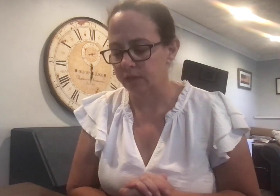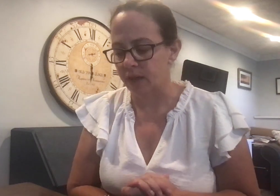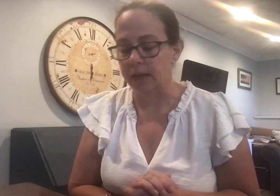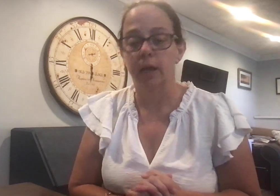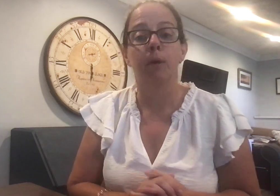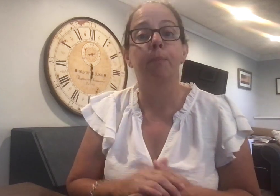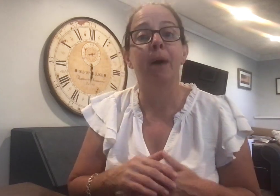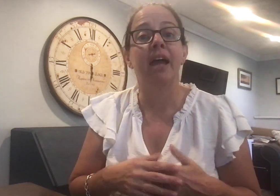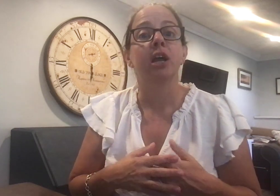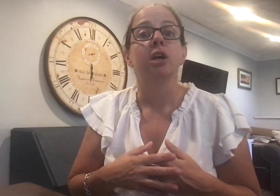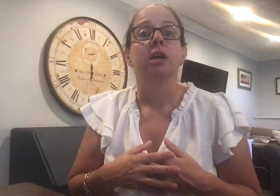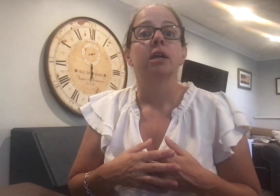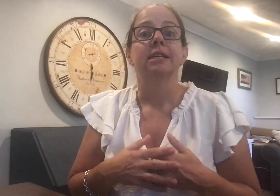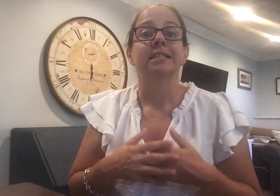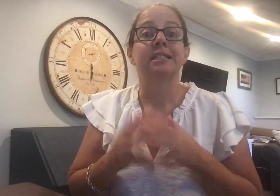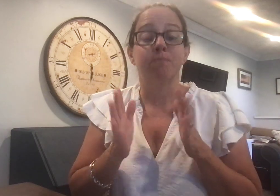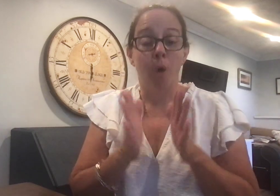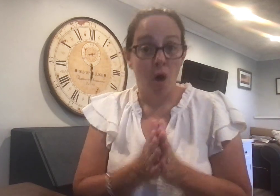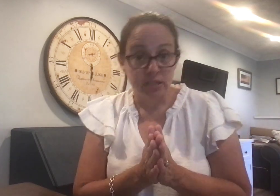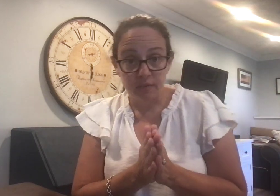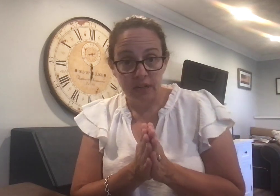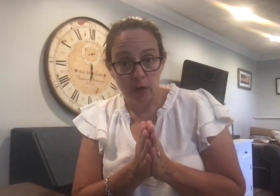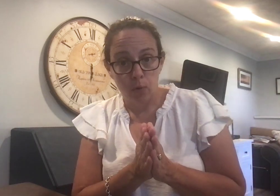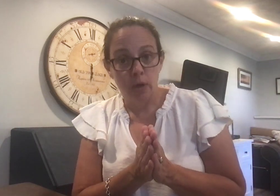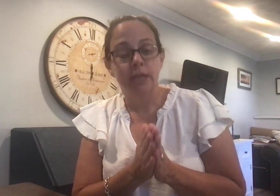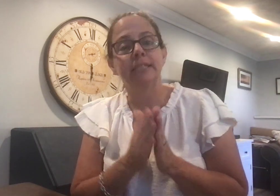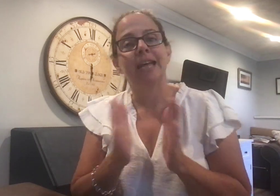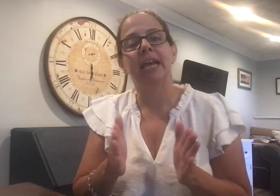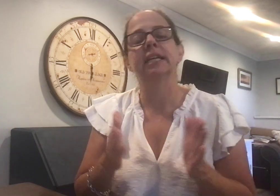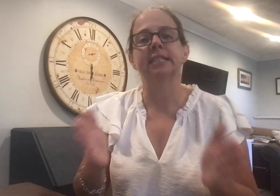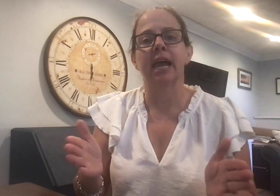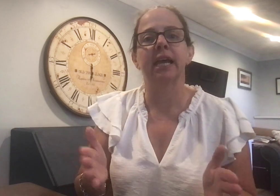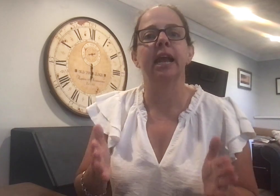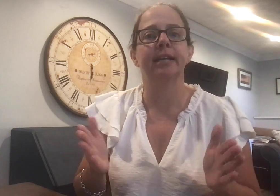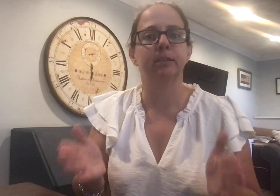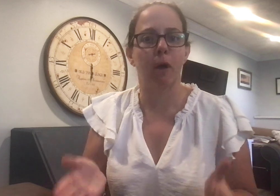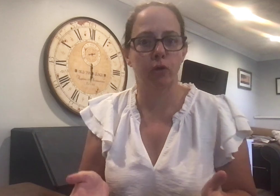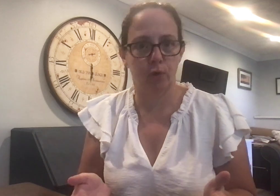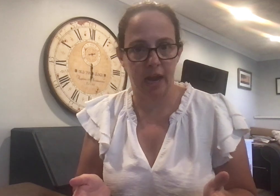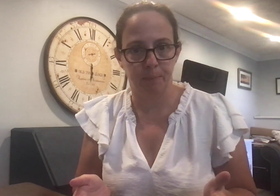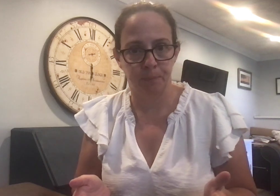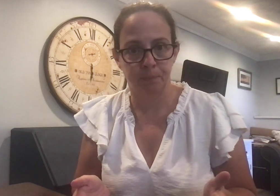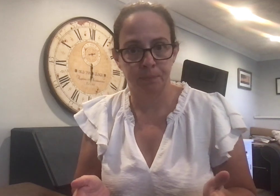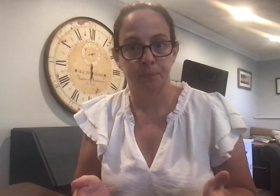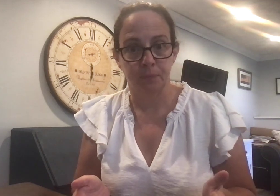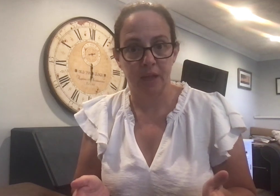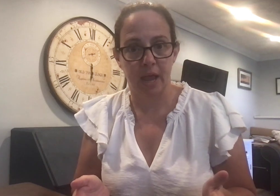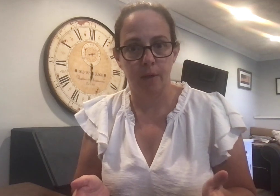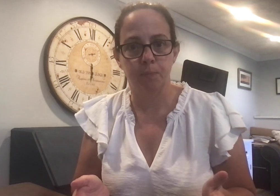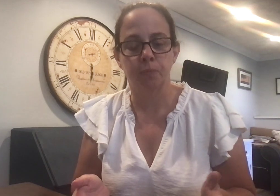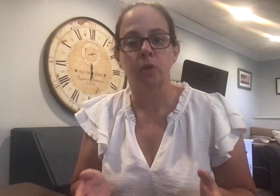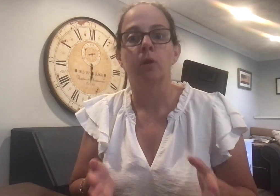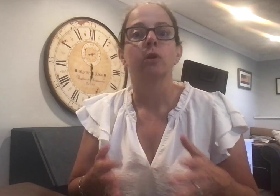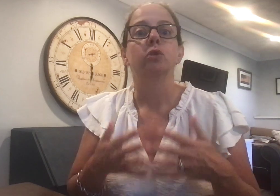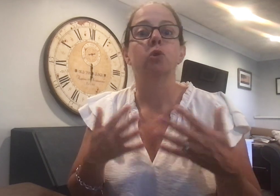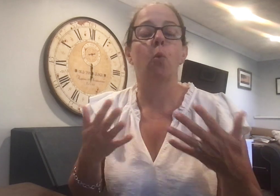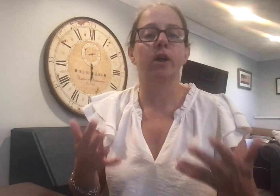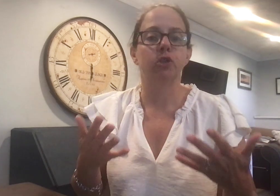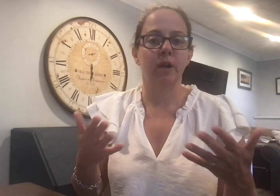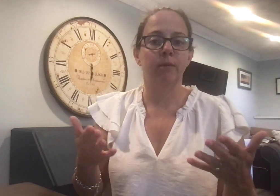fine. But pause the video, take a second and spell your name. Okay? So once you're able